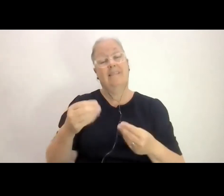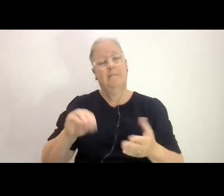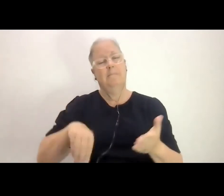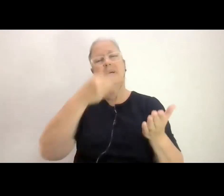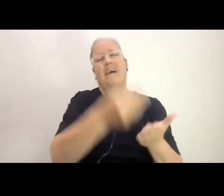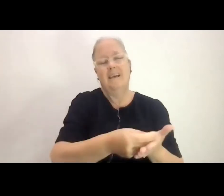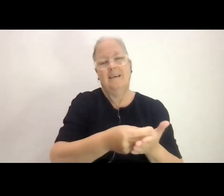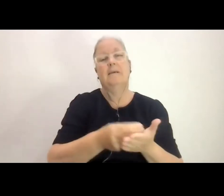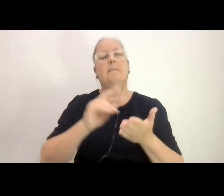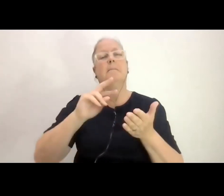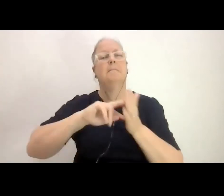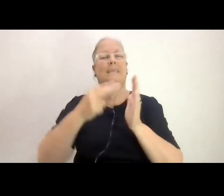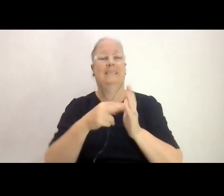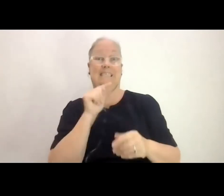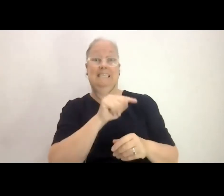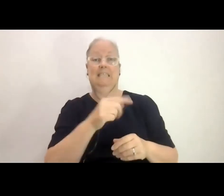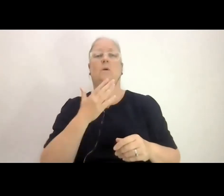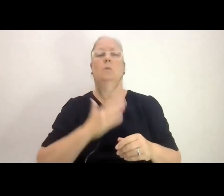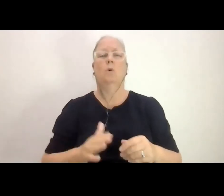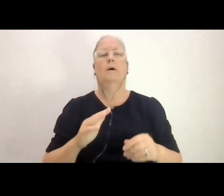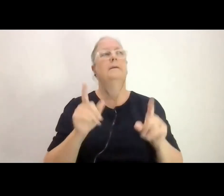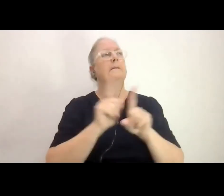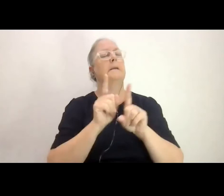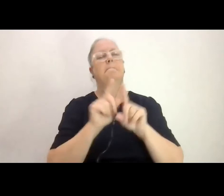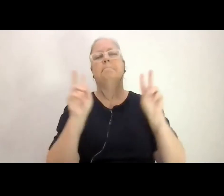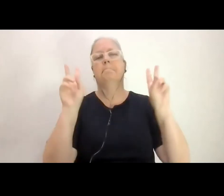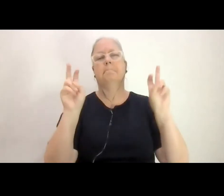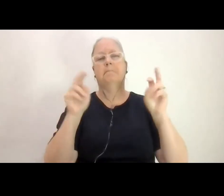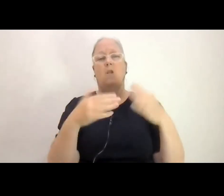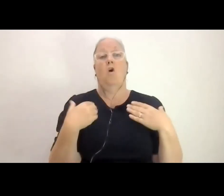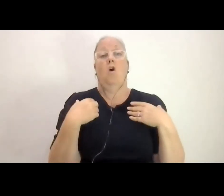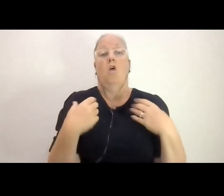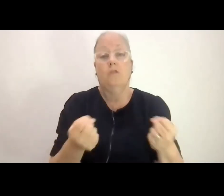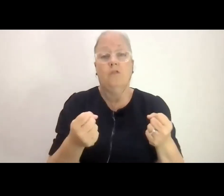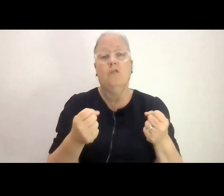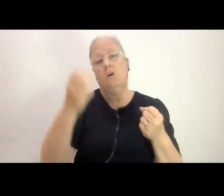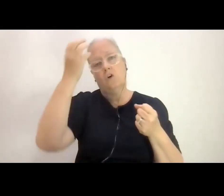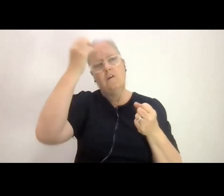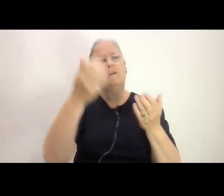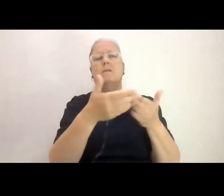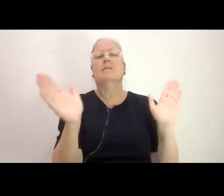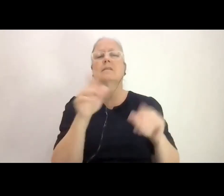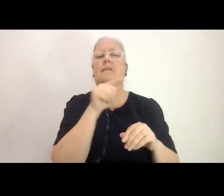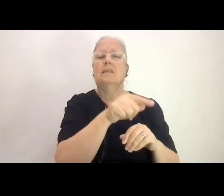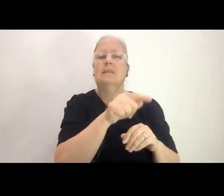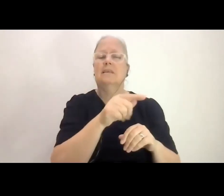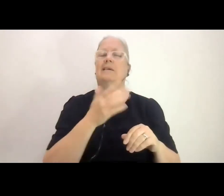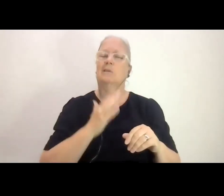more improvement at public health facility. This include welcoming,